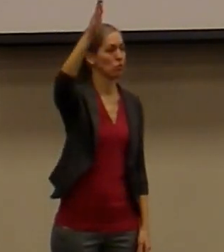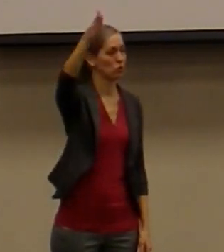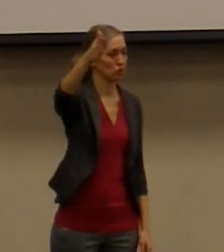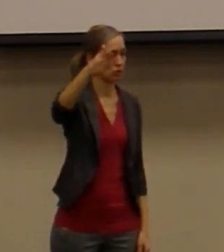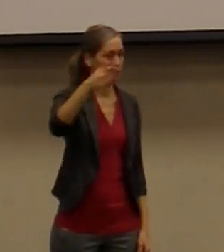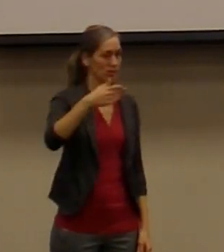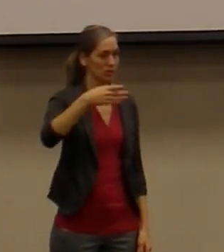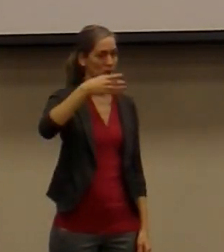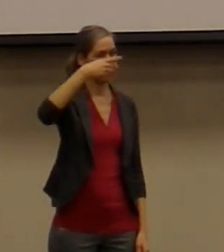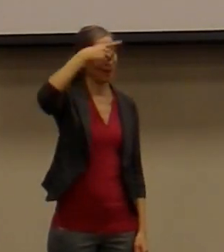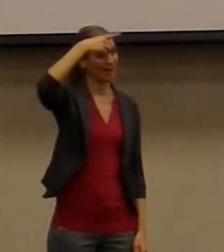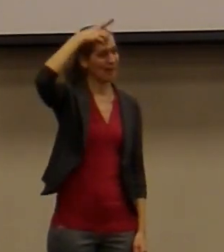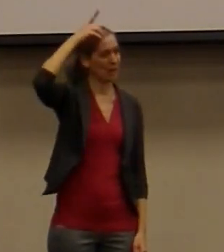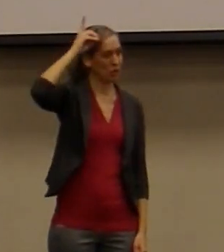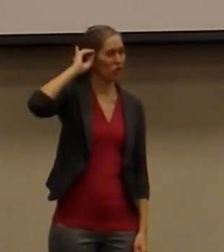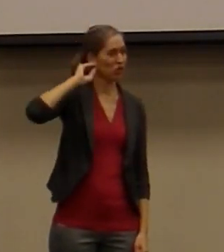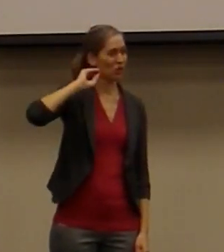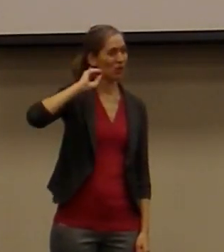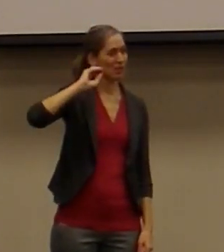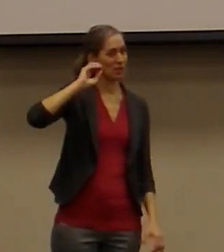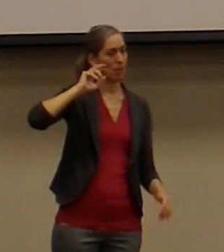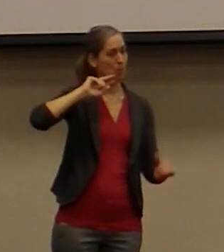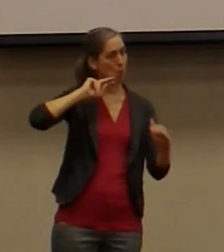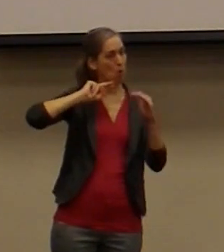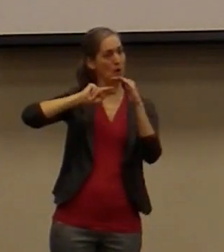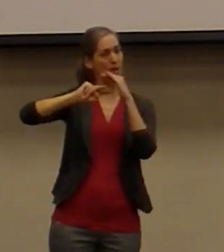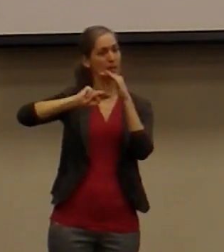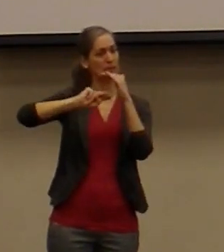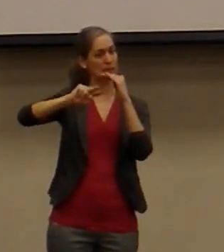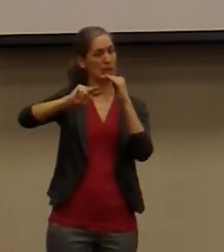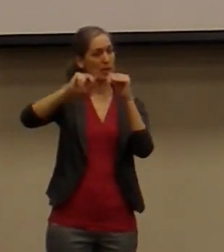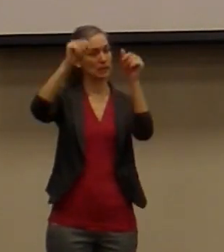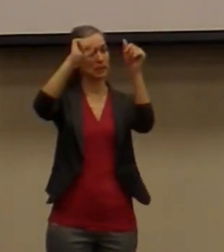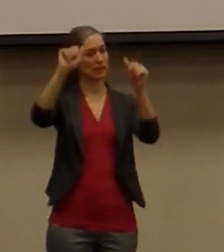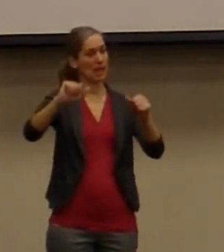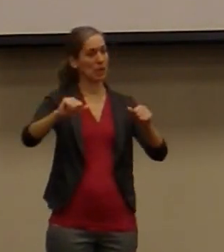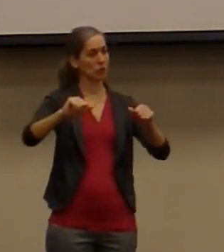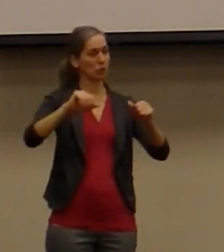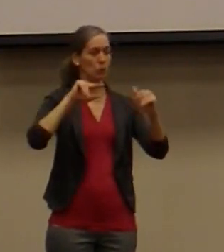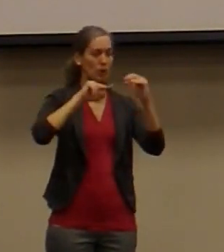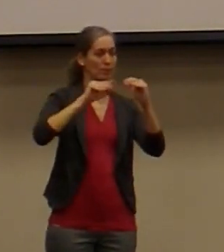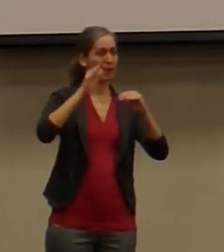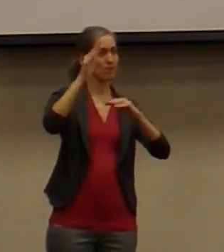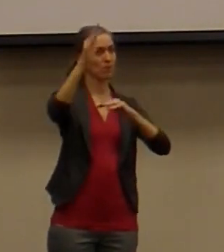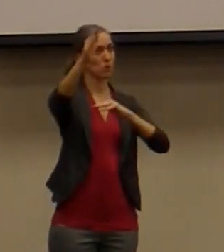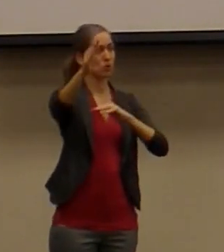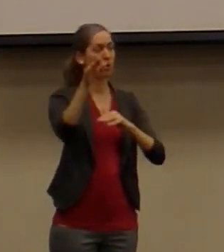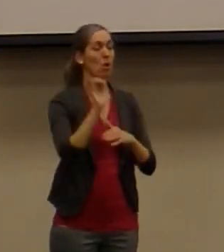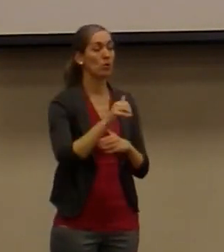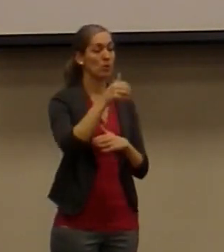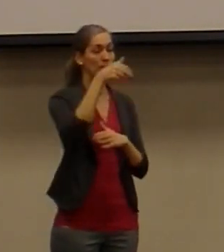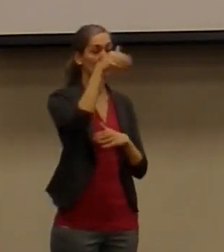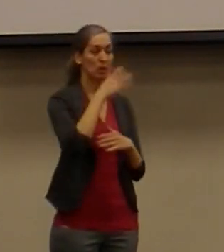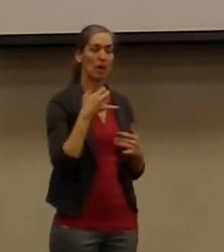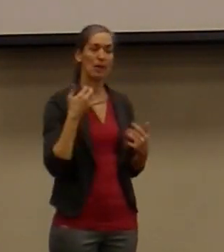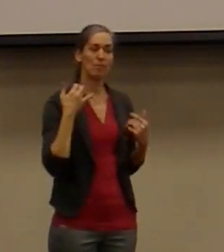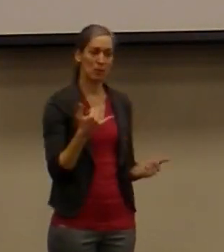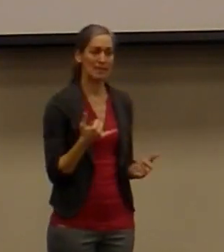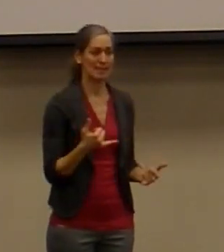through Daniel, Nebuchadnezzar, what that great statue meant and what the future holds. But he's also the God of the